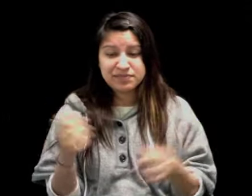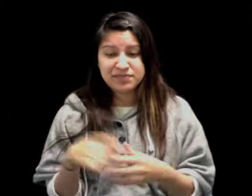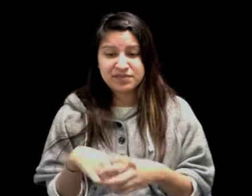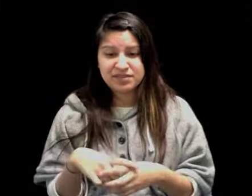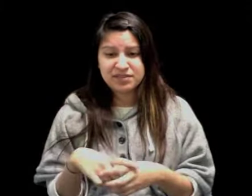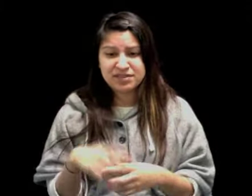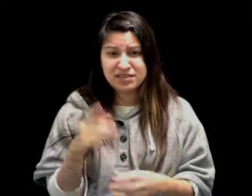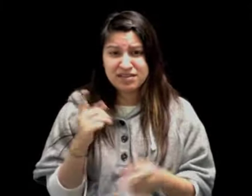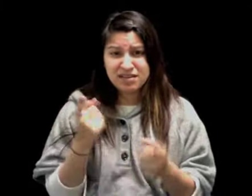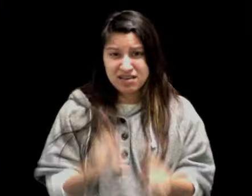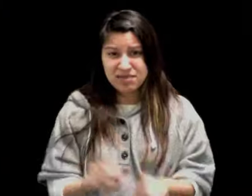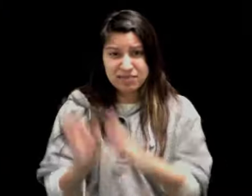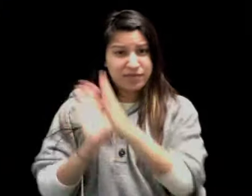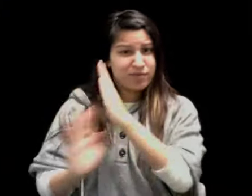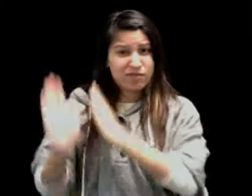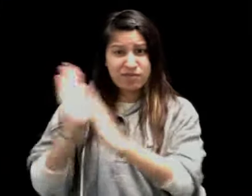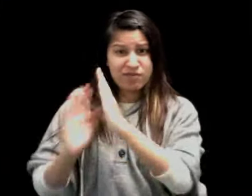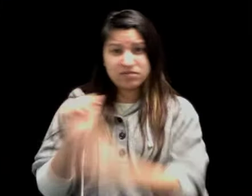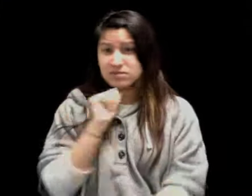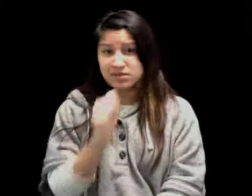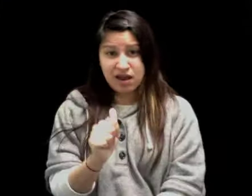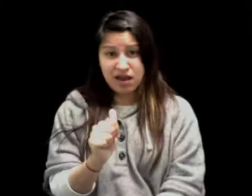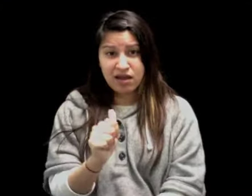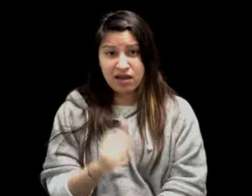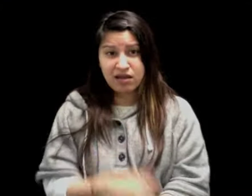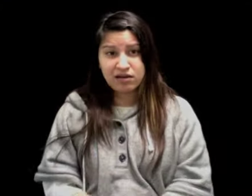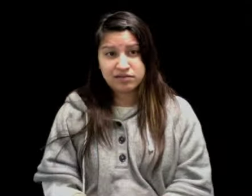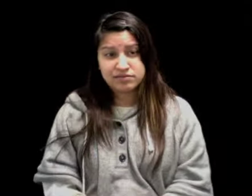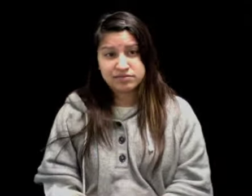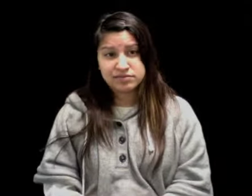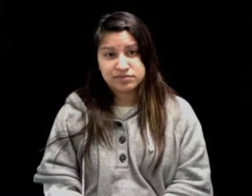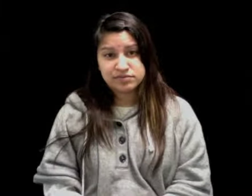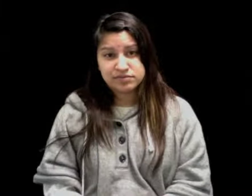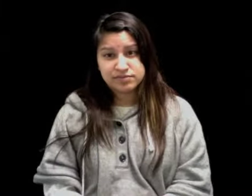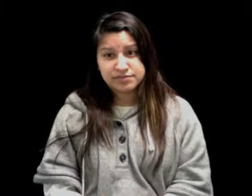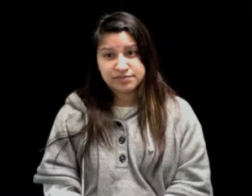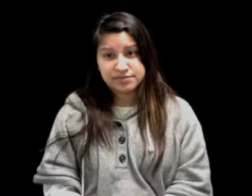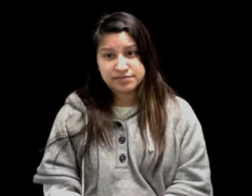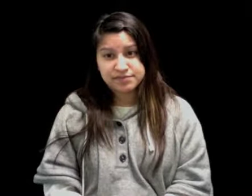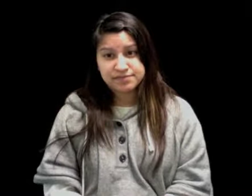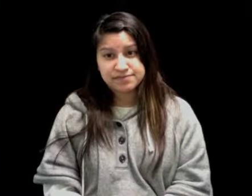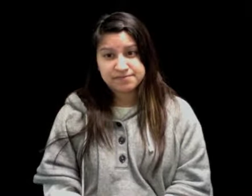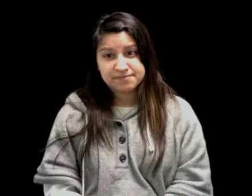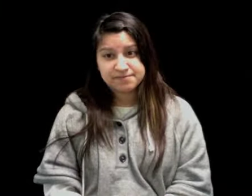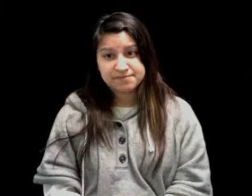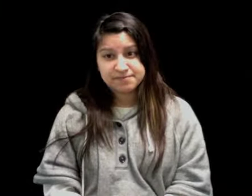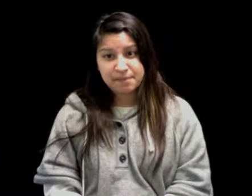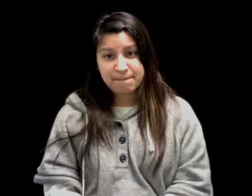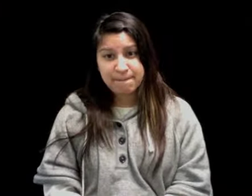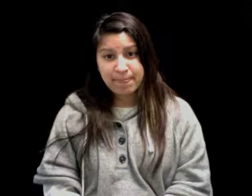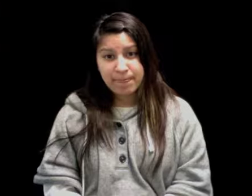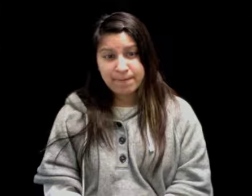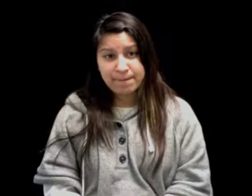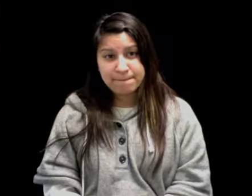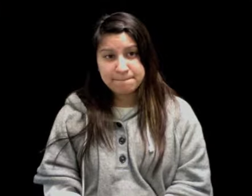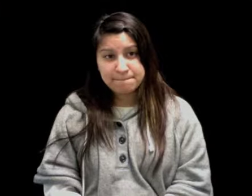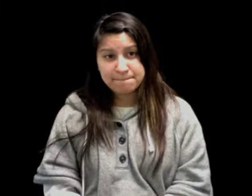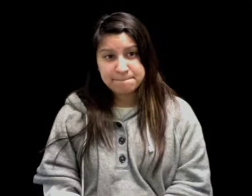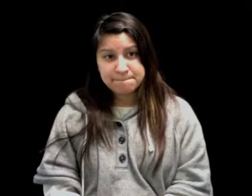Whatever facility you use, whether it's a gymnasium or a recreational community center, a church basement, or whatever, think